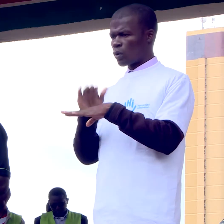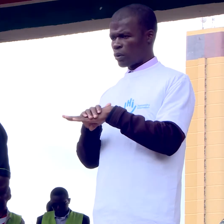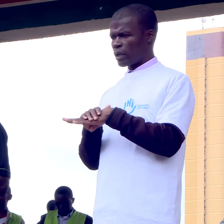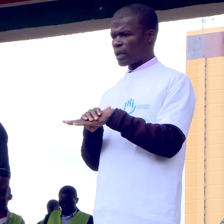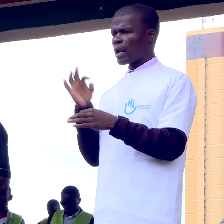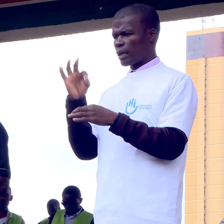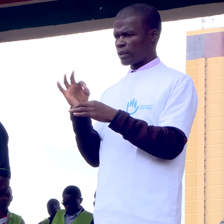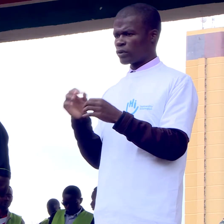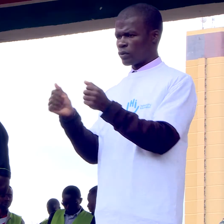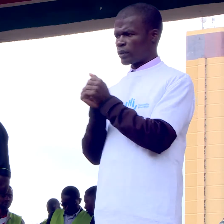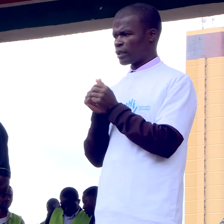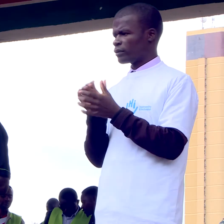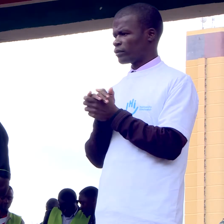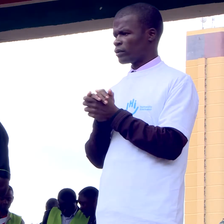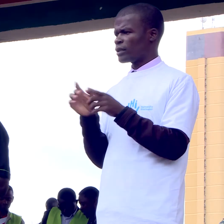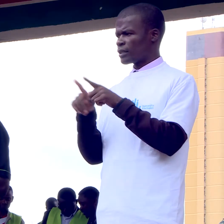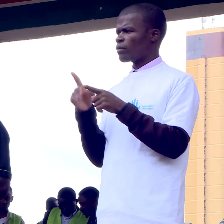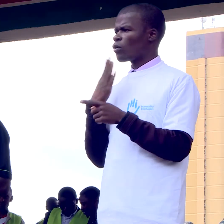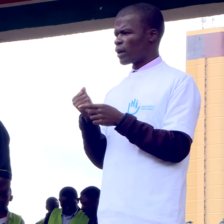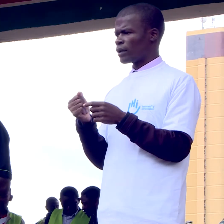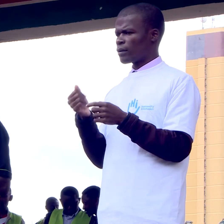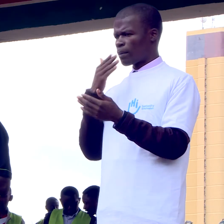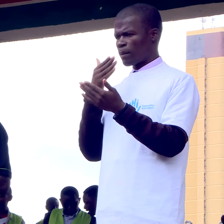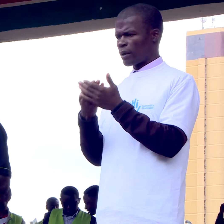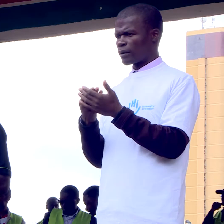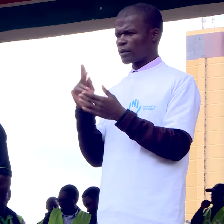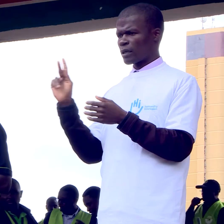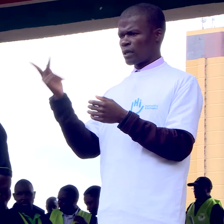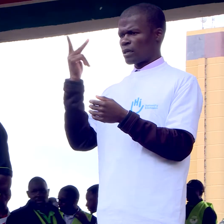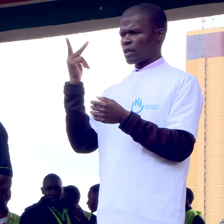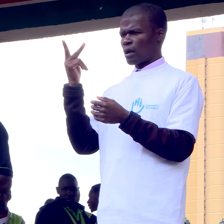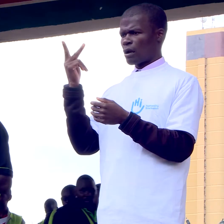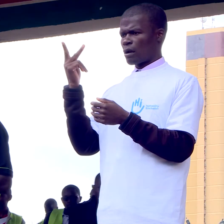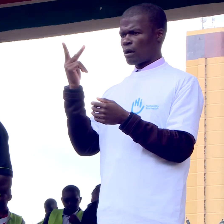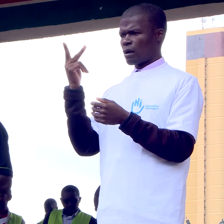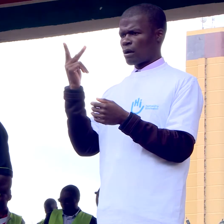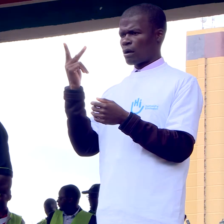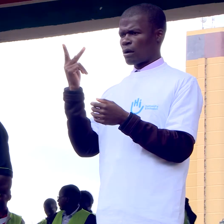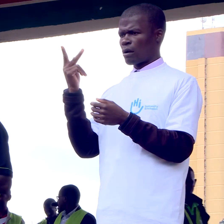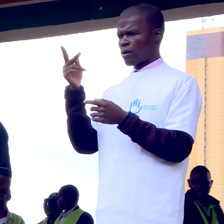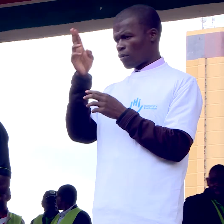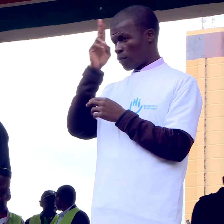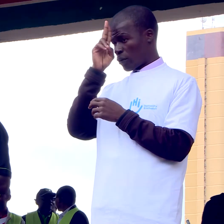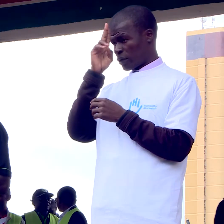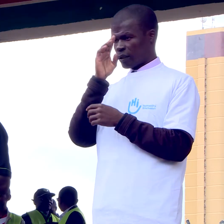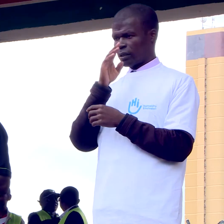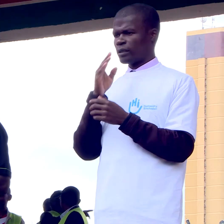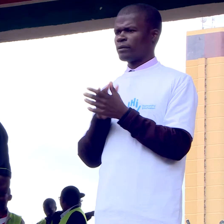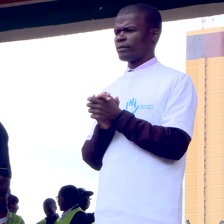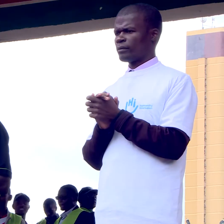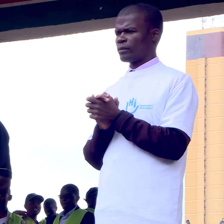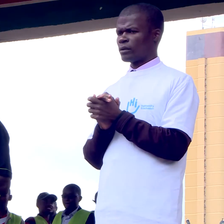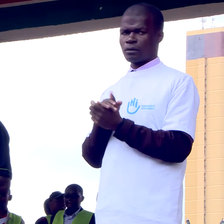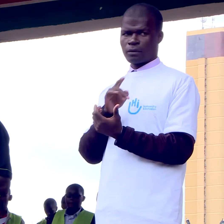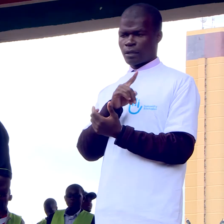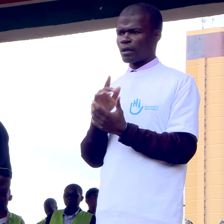together. I also want to thank the Kenya Police, the OCPD Central and his team